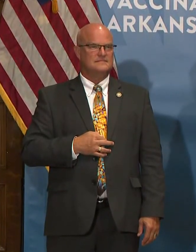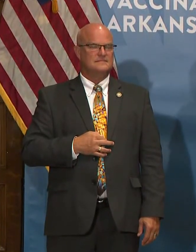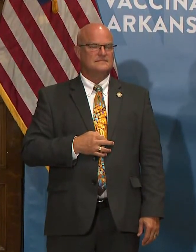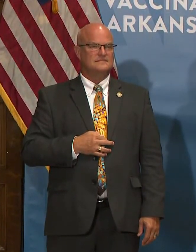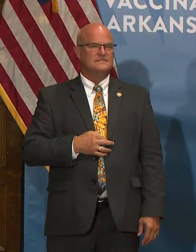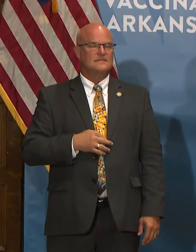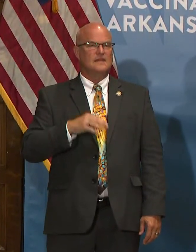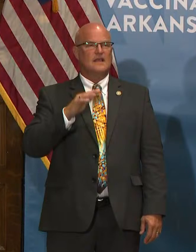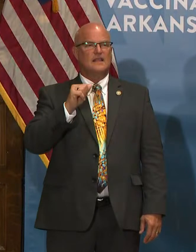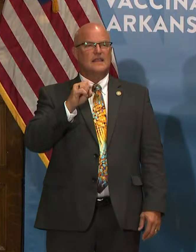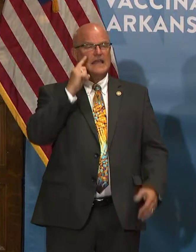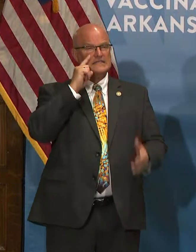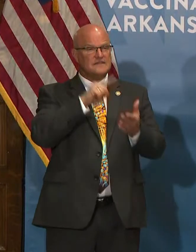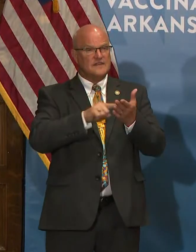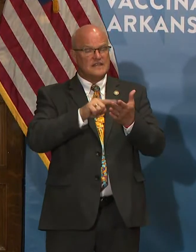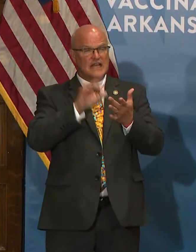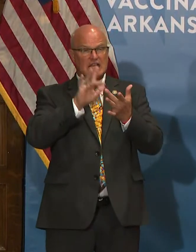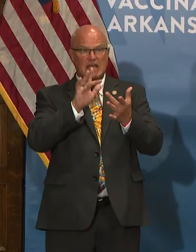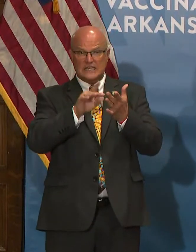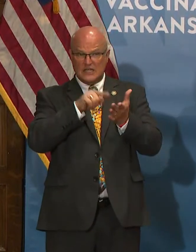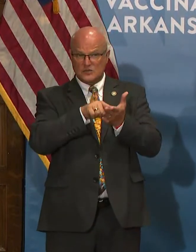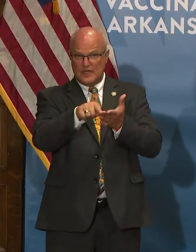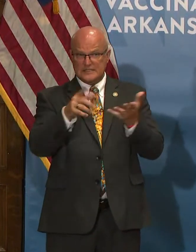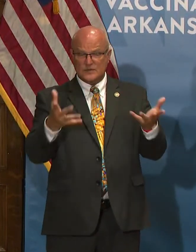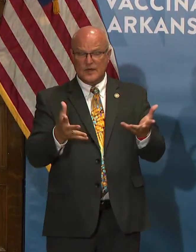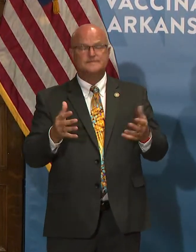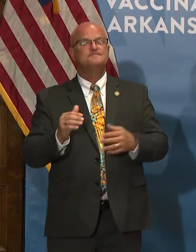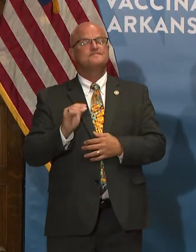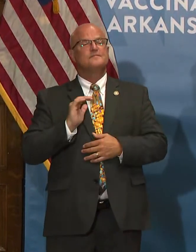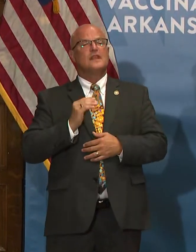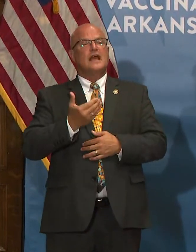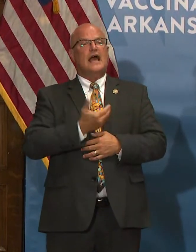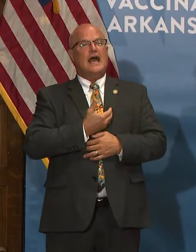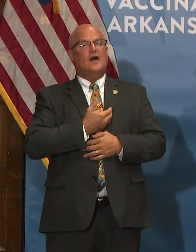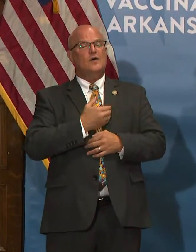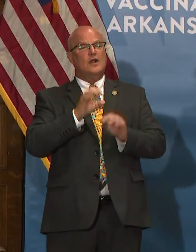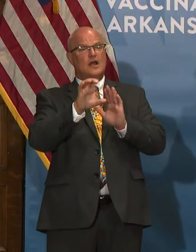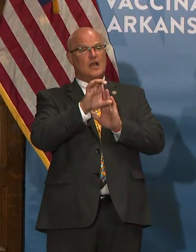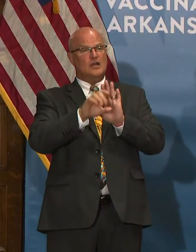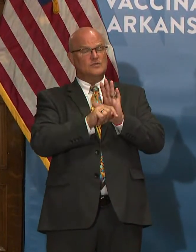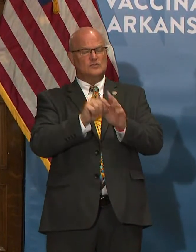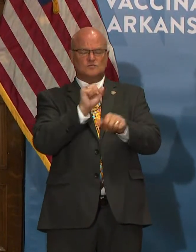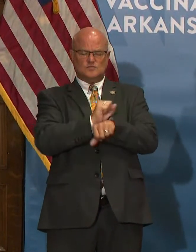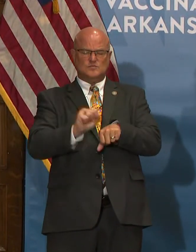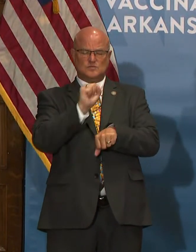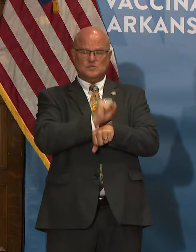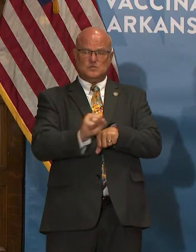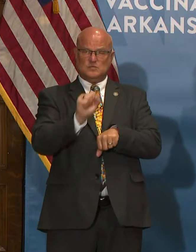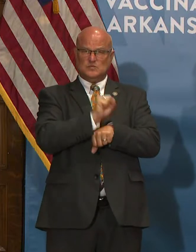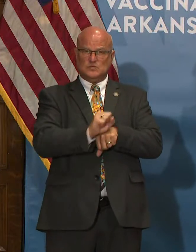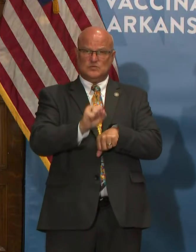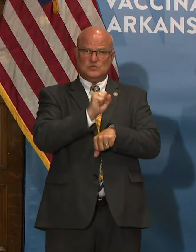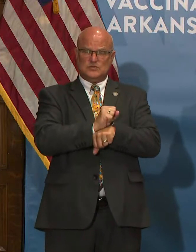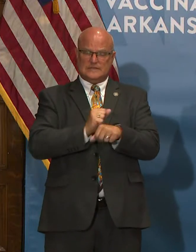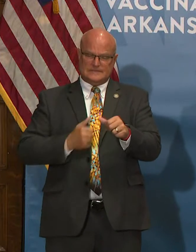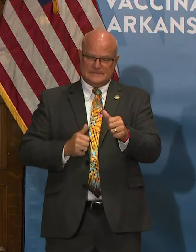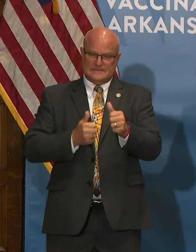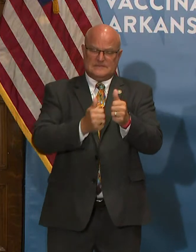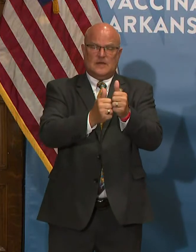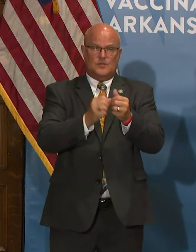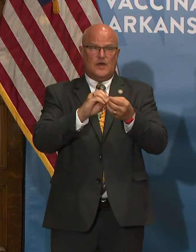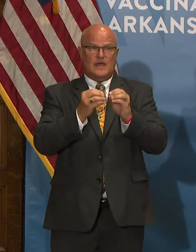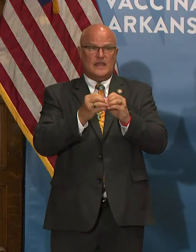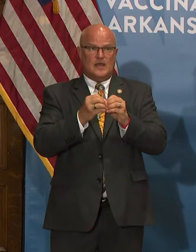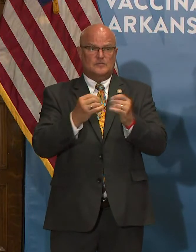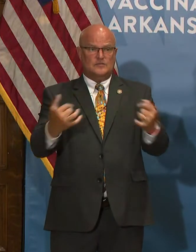On the case investigation and the contact tracing, our contractors are working diligently to keep up with the numbers